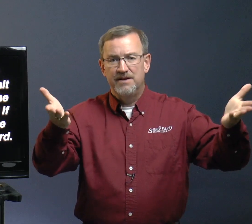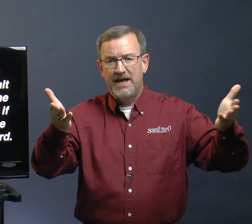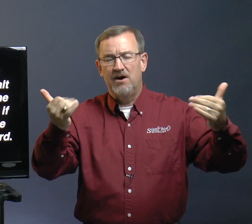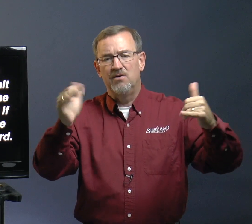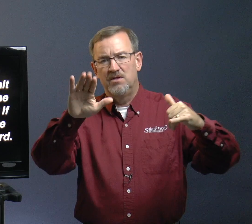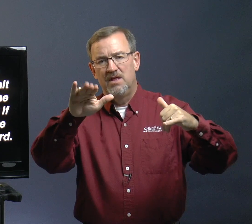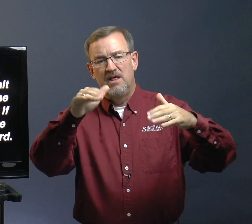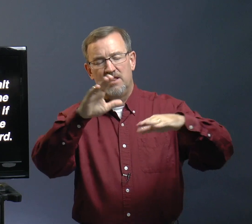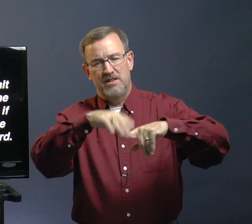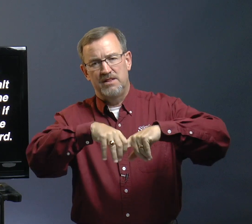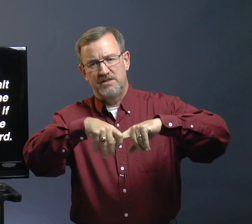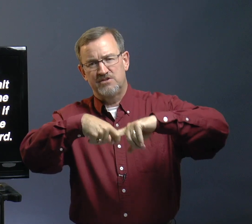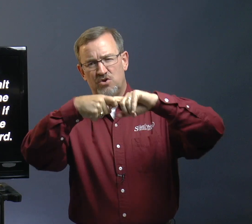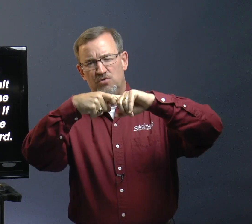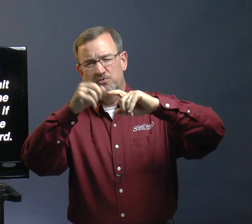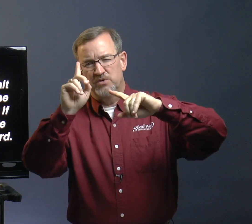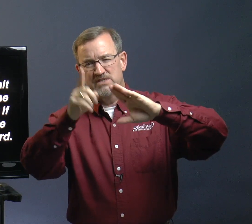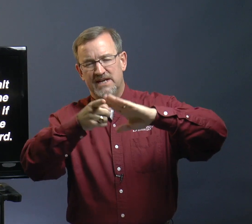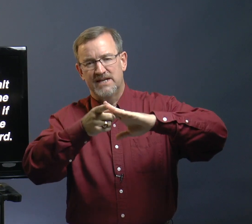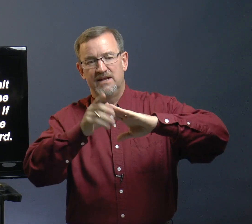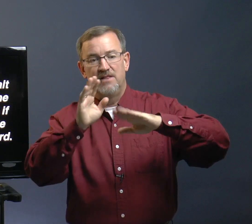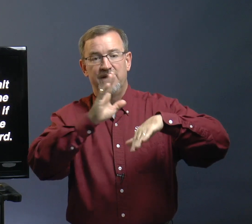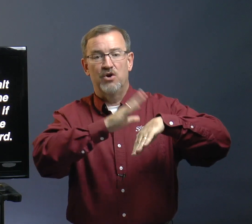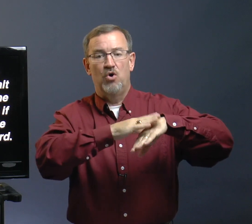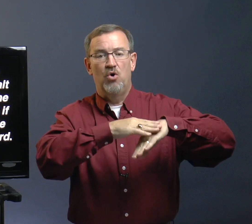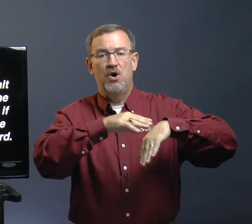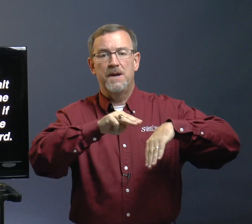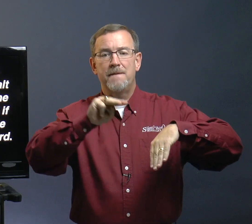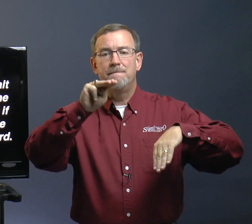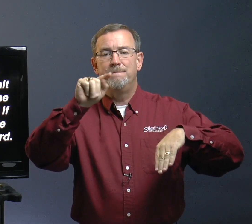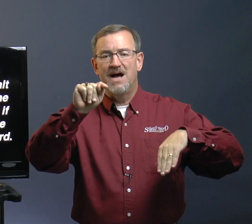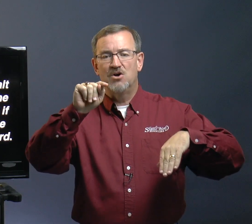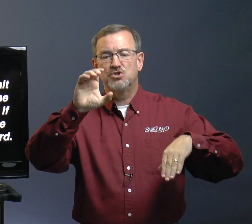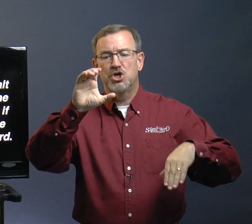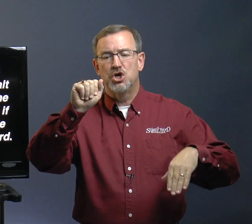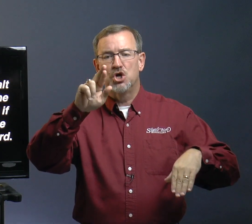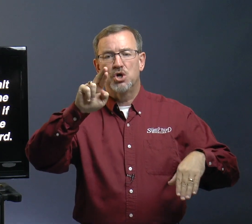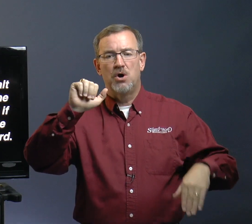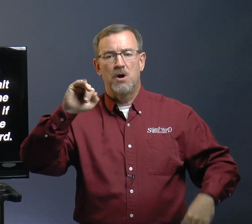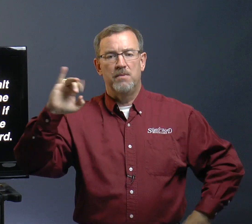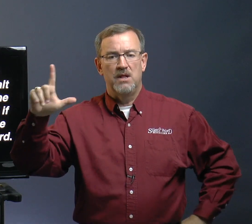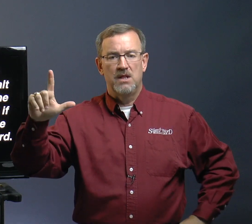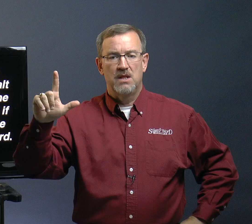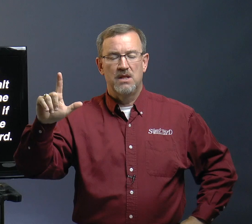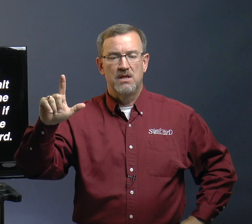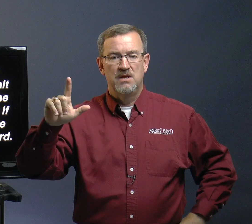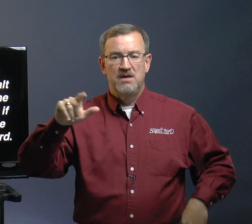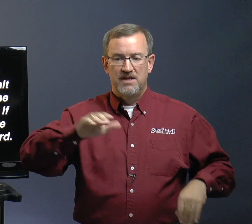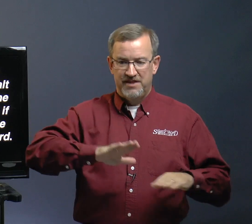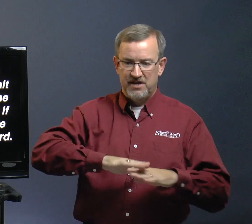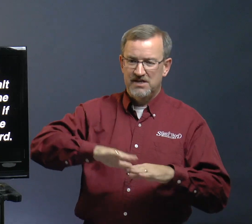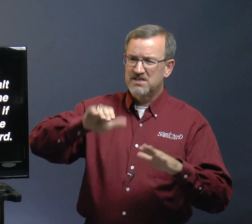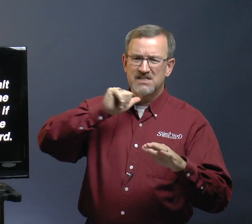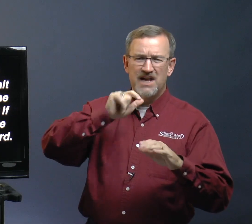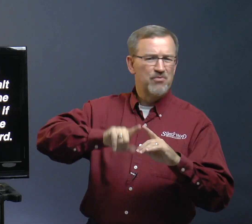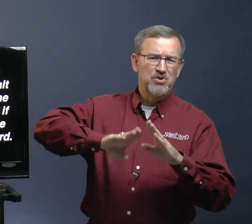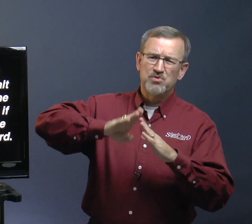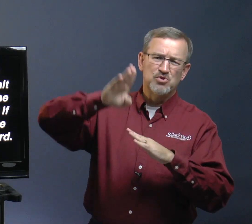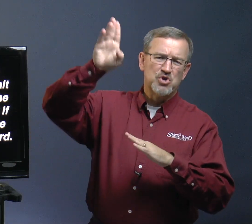now, just hold for 1 second. They are on Mount Carmel. It's not real tall,